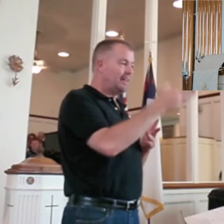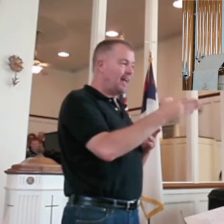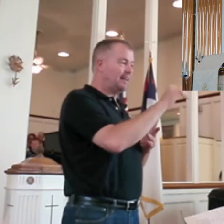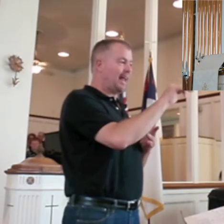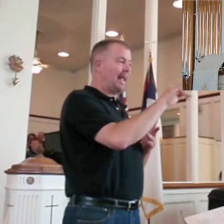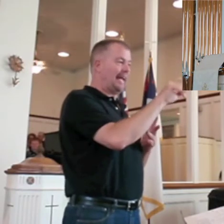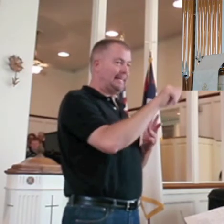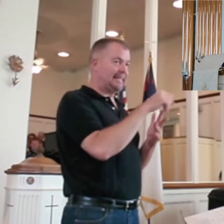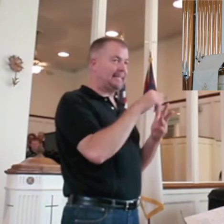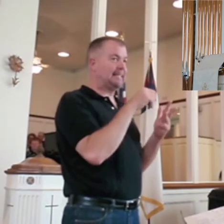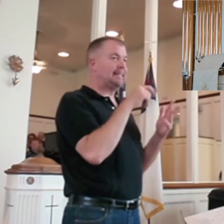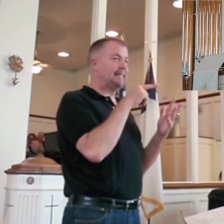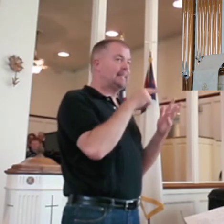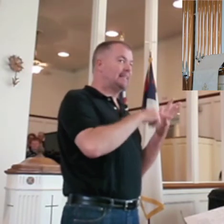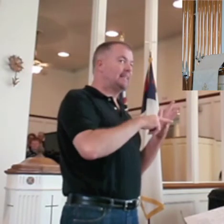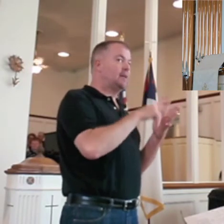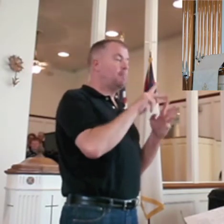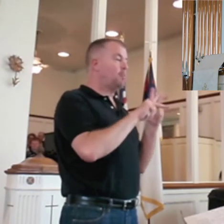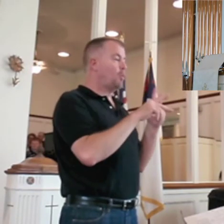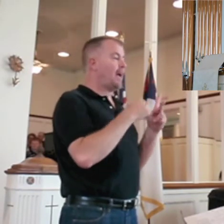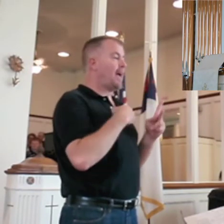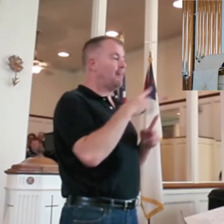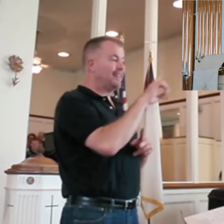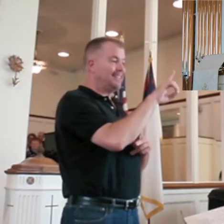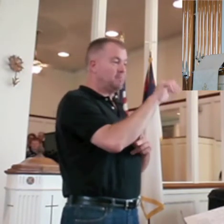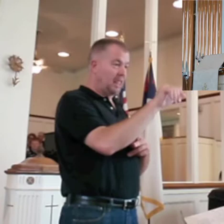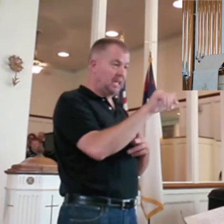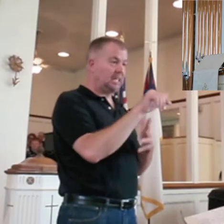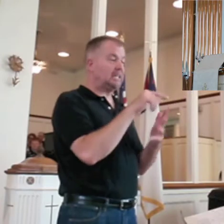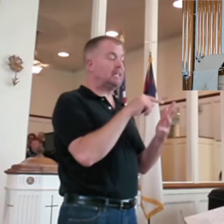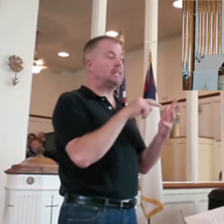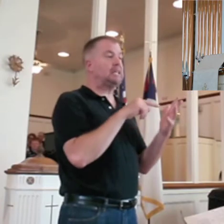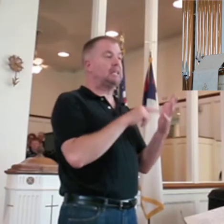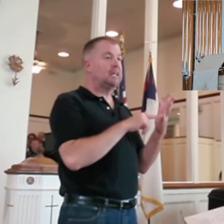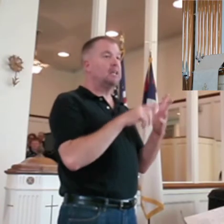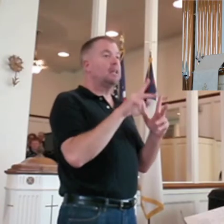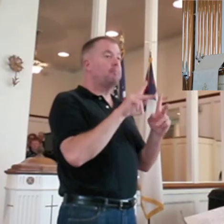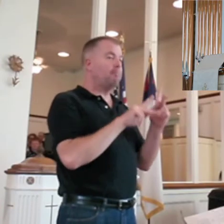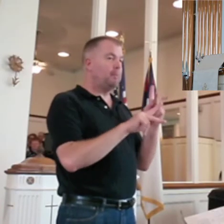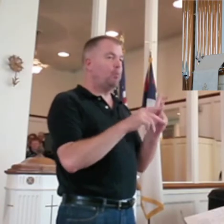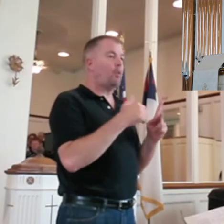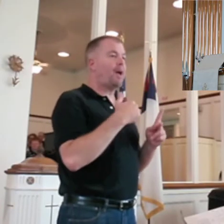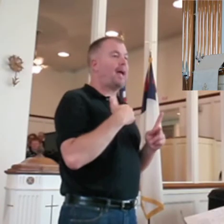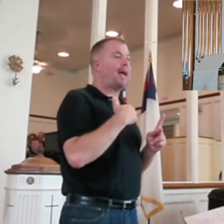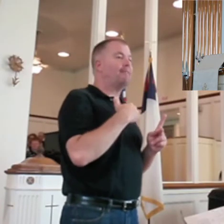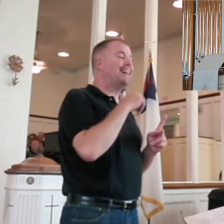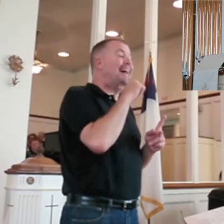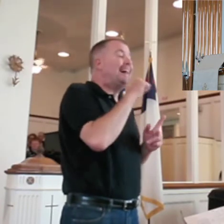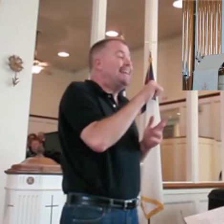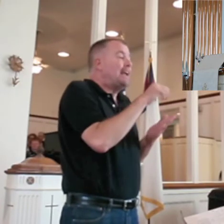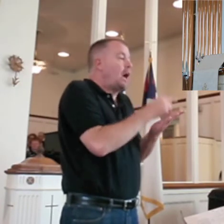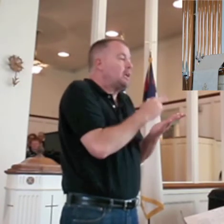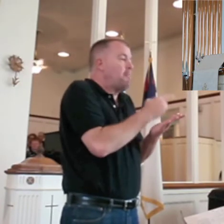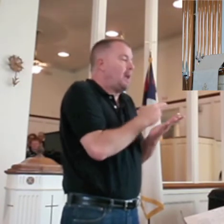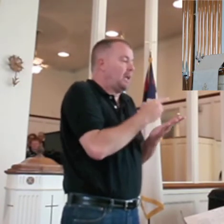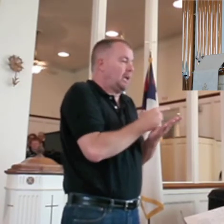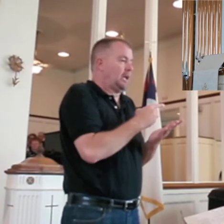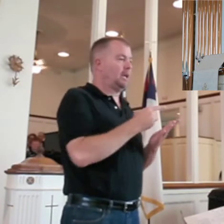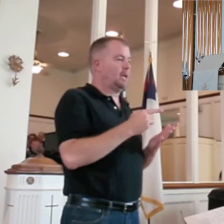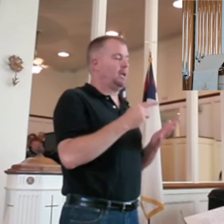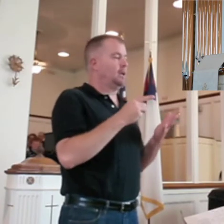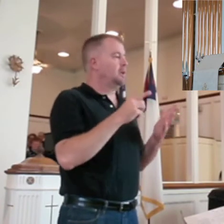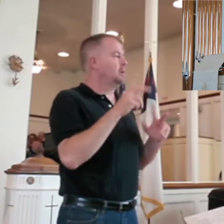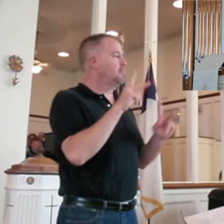with HIV/AIDS, those among us who have disabilities, those among us who are